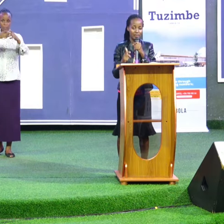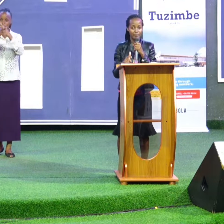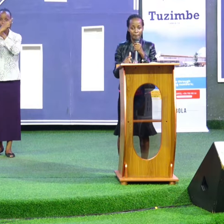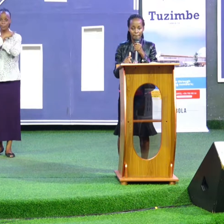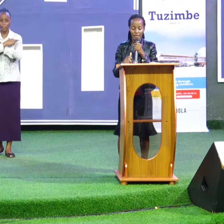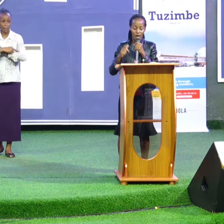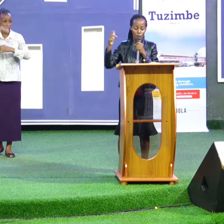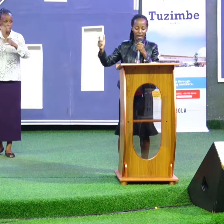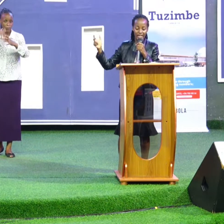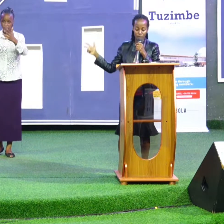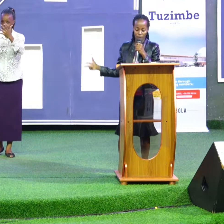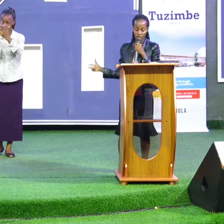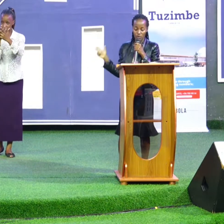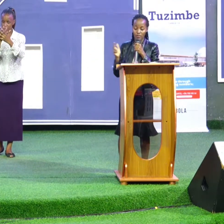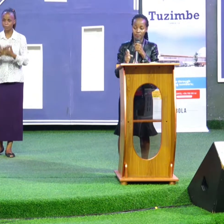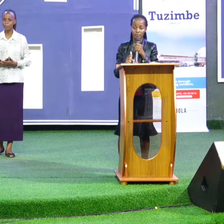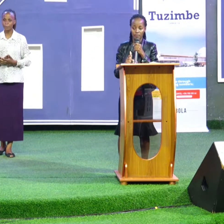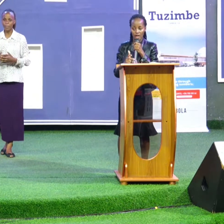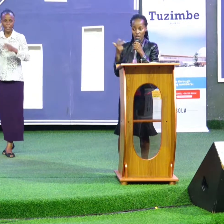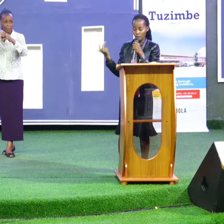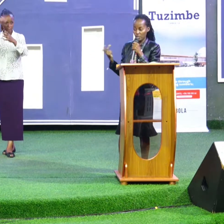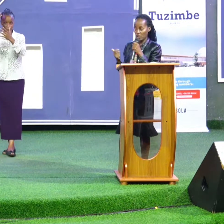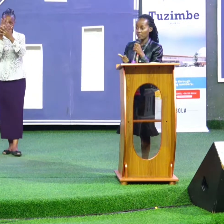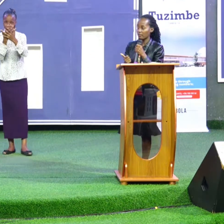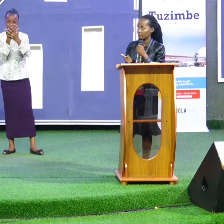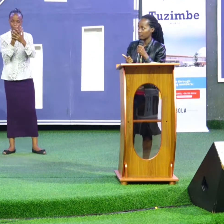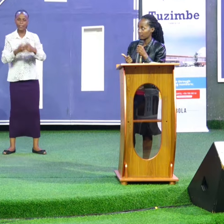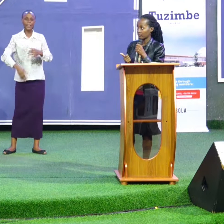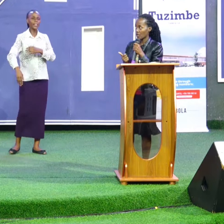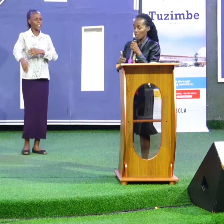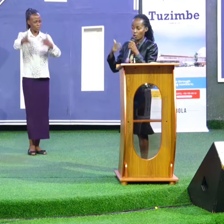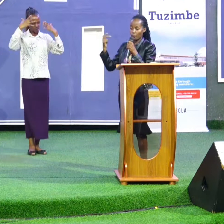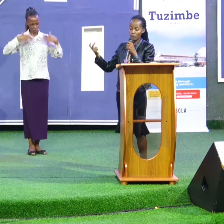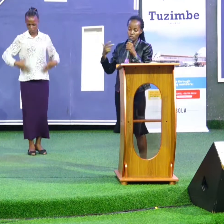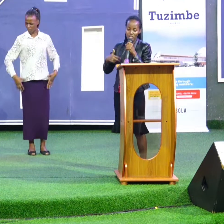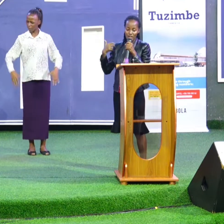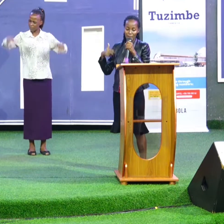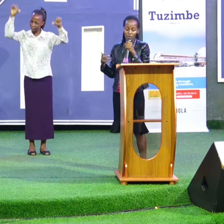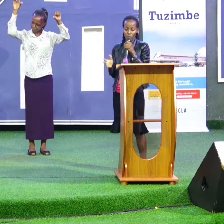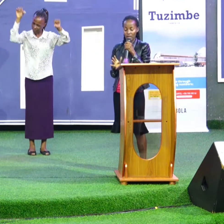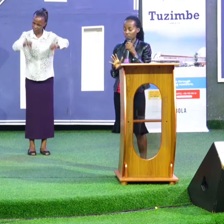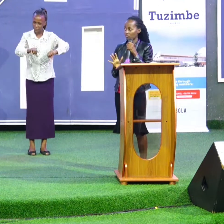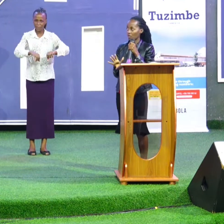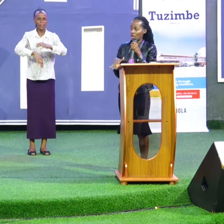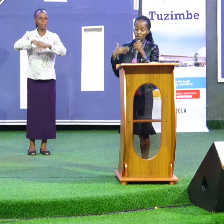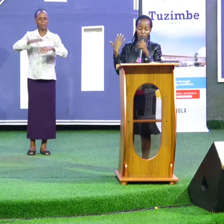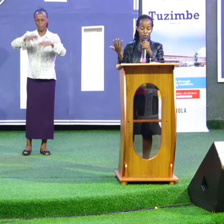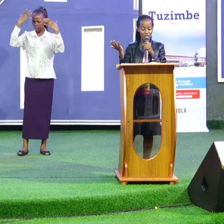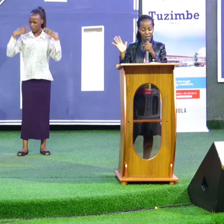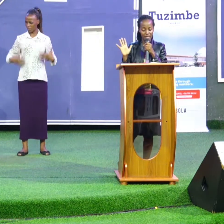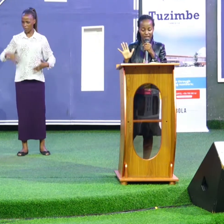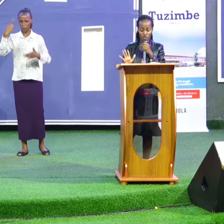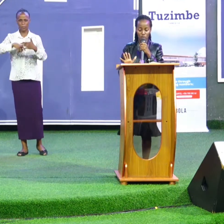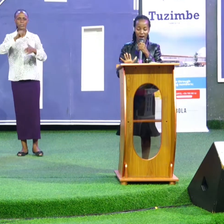family while in prison. In prison, you put on in a bad way. You don't